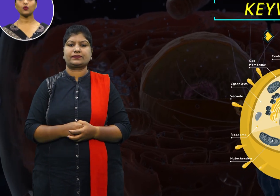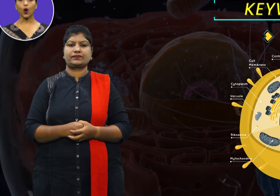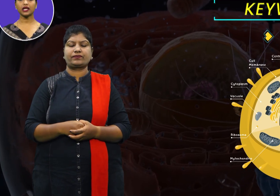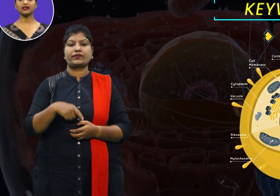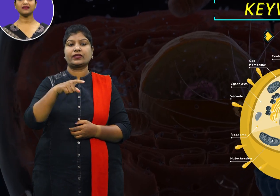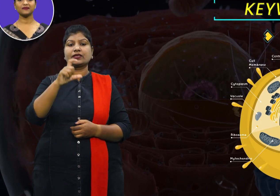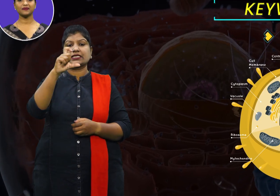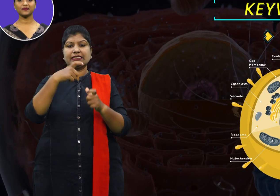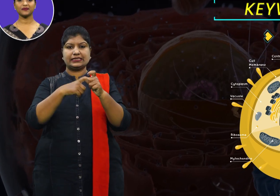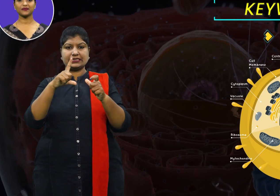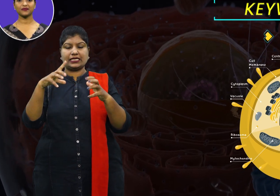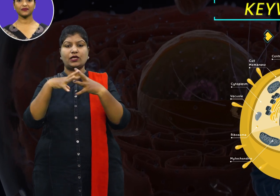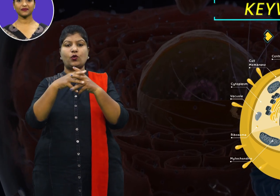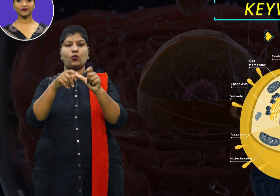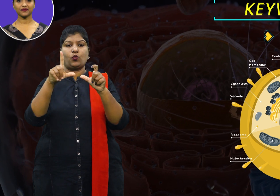cell wall,